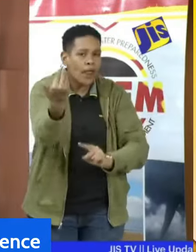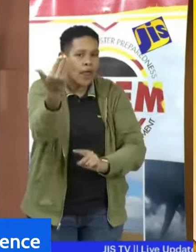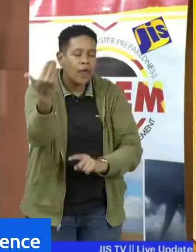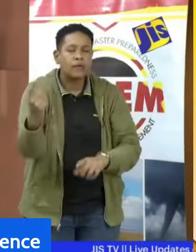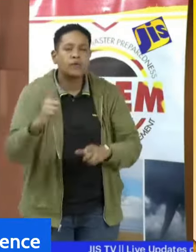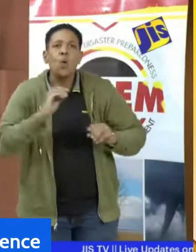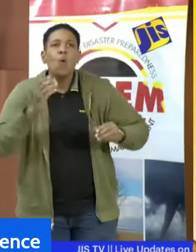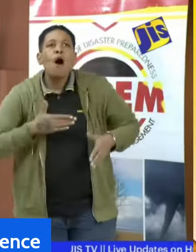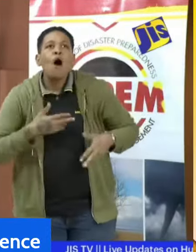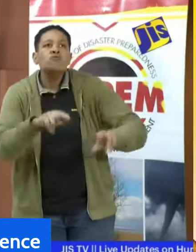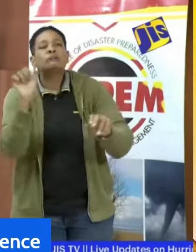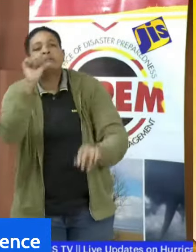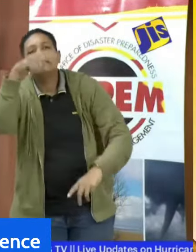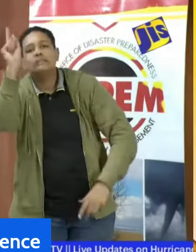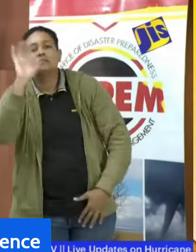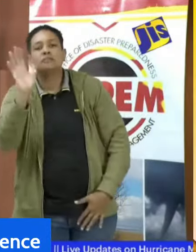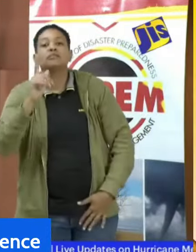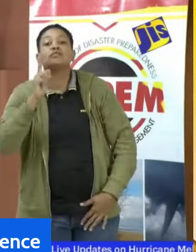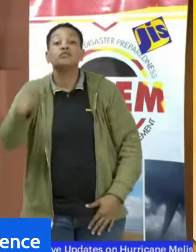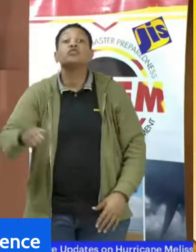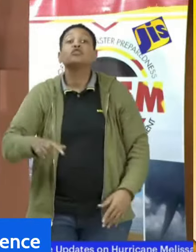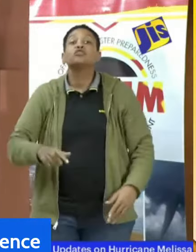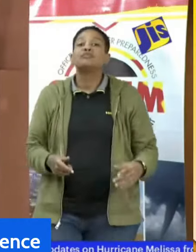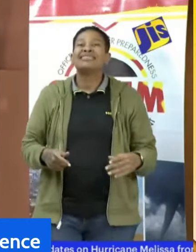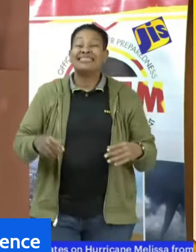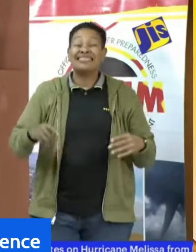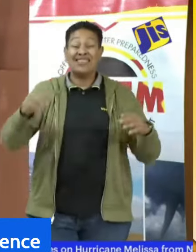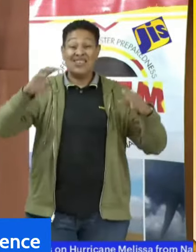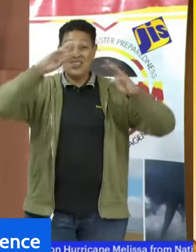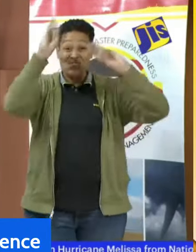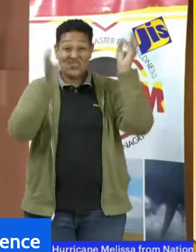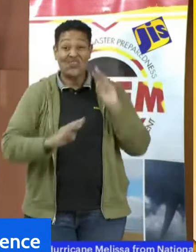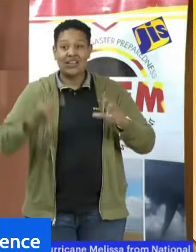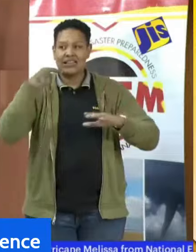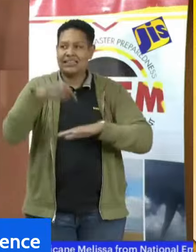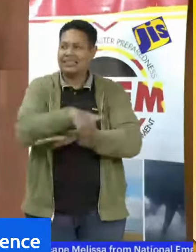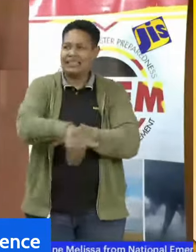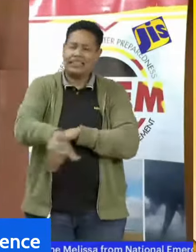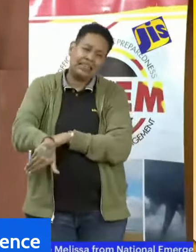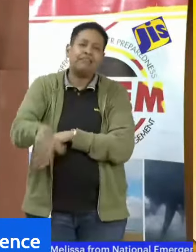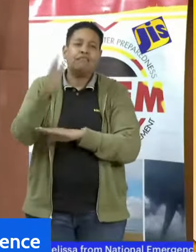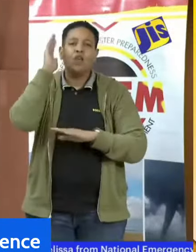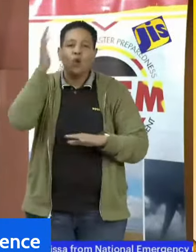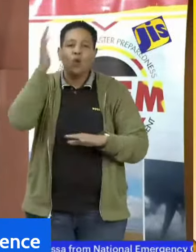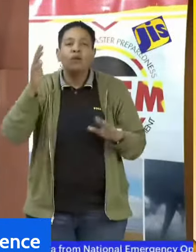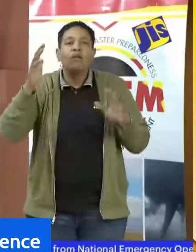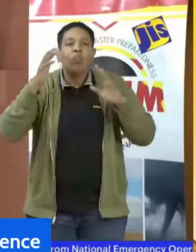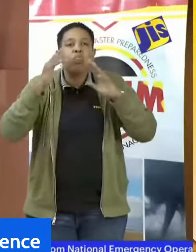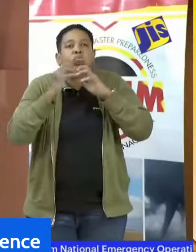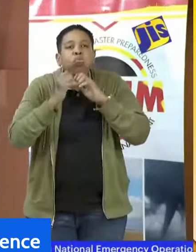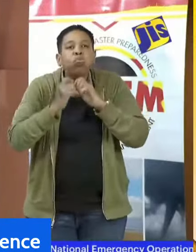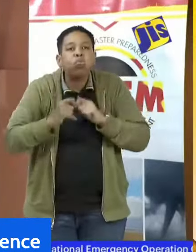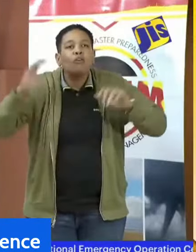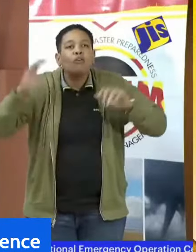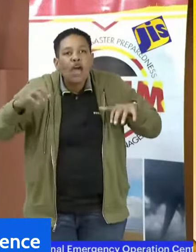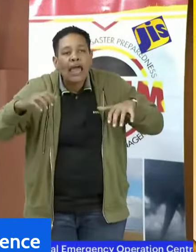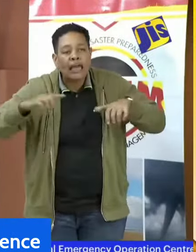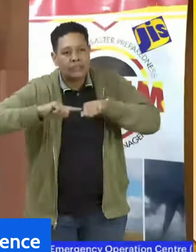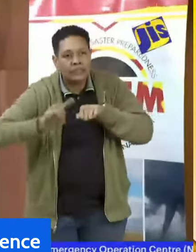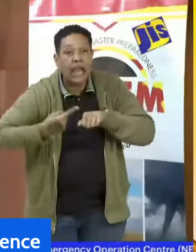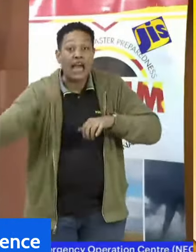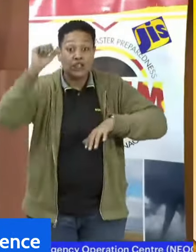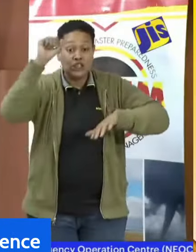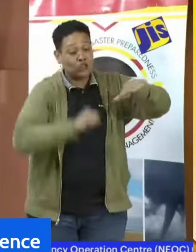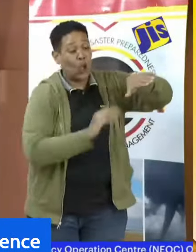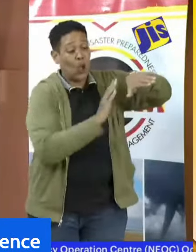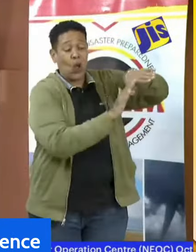Okay, thank you for that question. The conditions will gradually be deteriorating this evening. We've already experienced some of that deterioration over southern